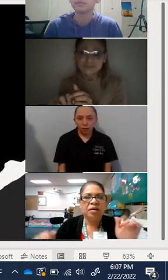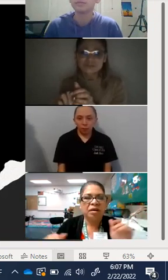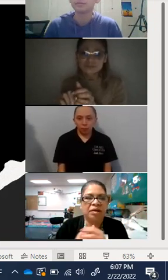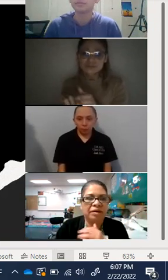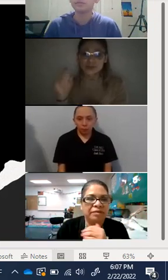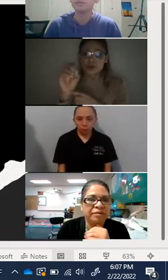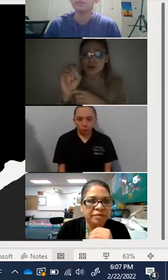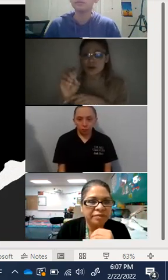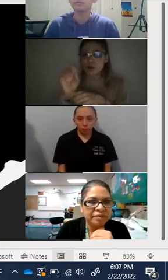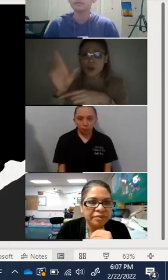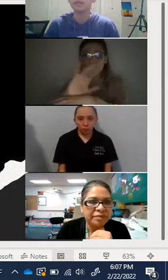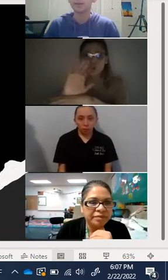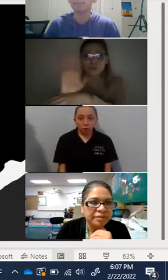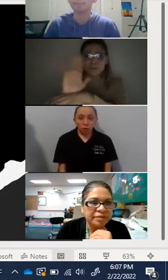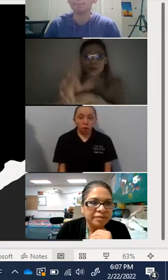Yes. Okay.